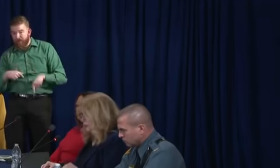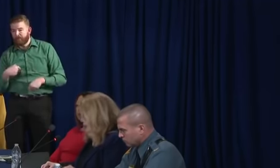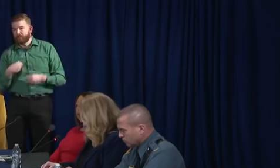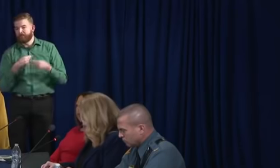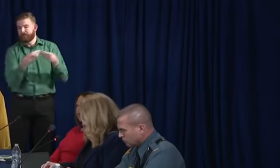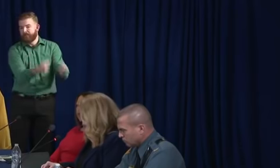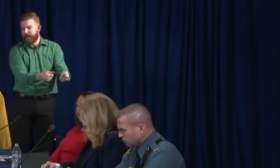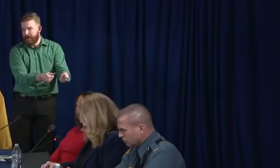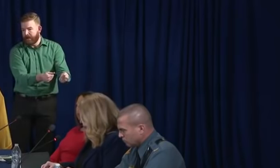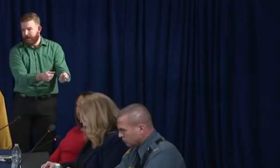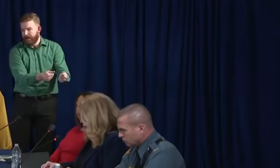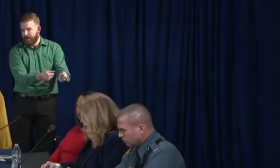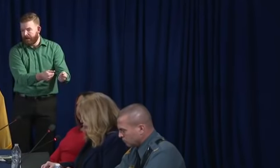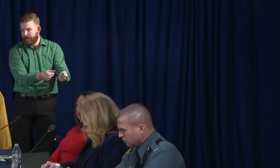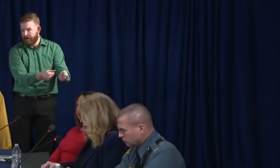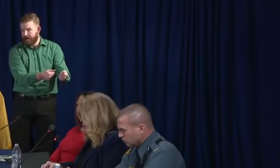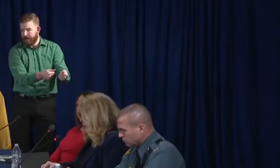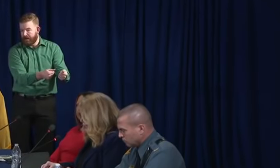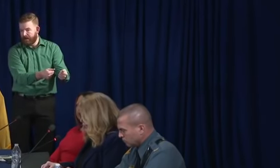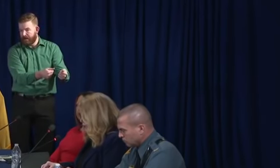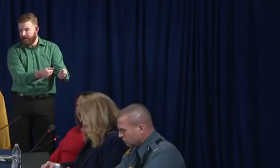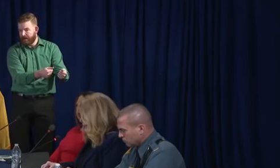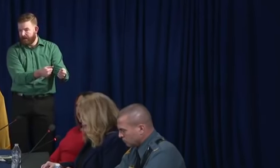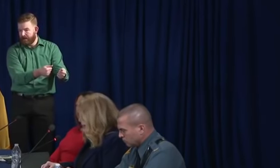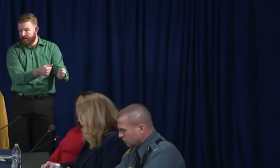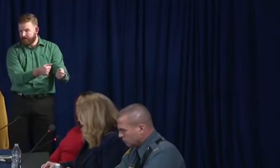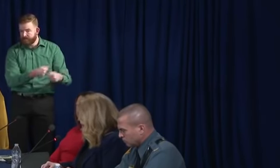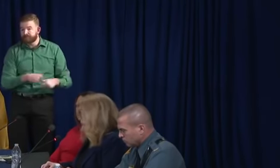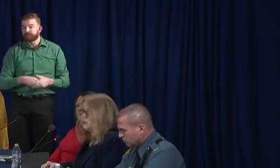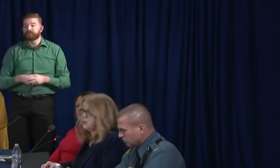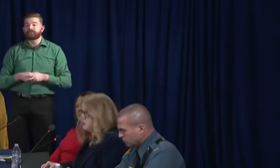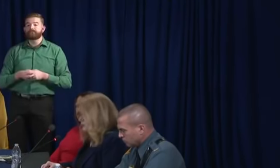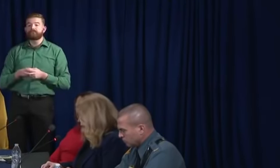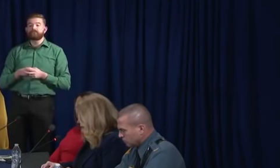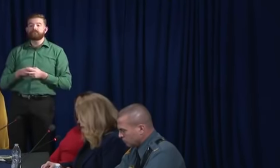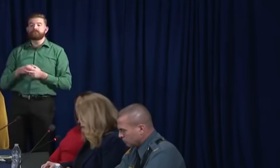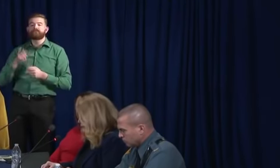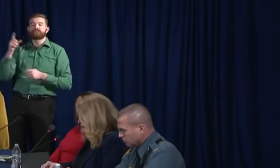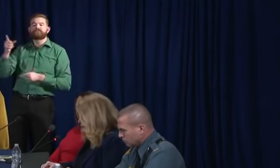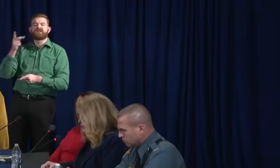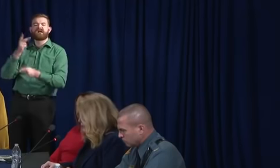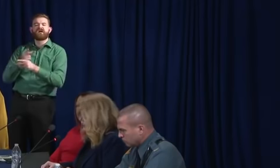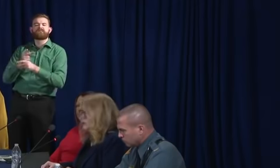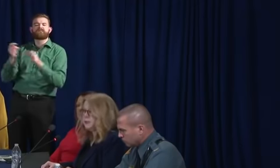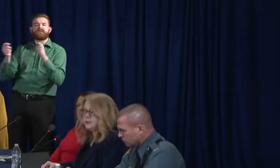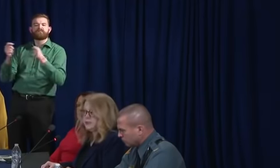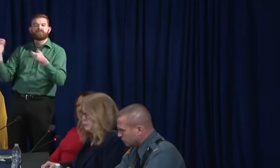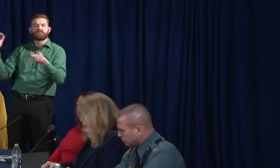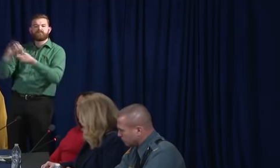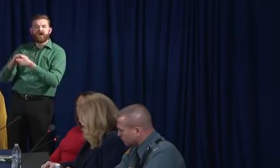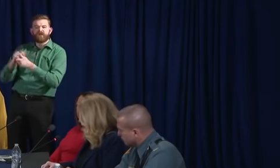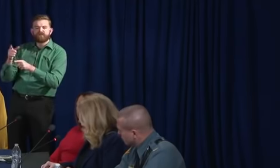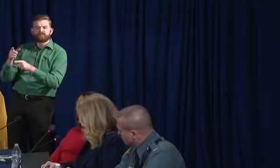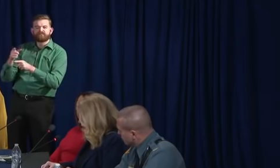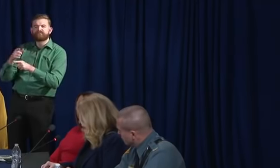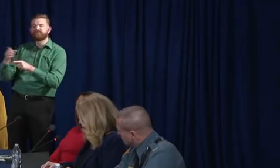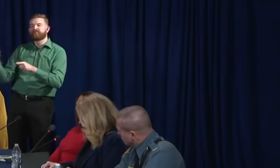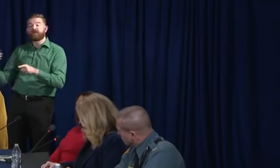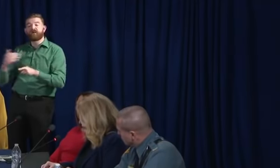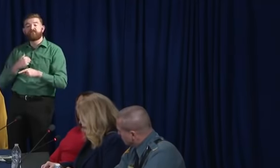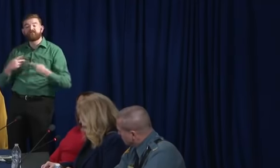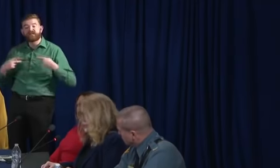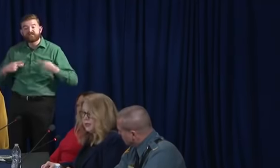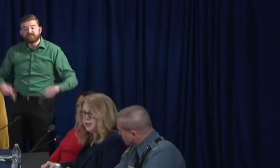also working through our care manager partners to check in with and identify needs for those with physical disabilities who participate in our personal care